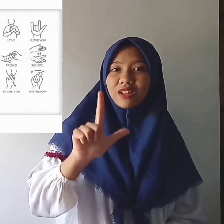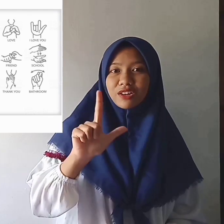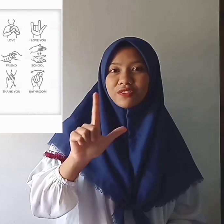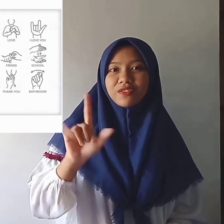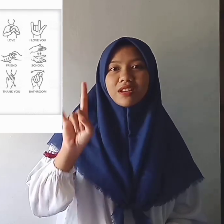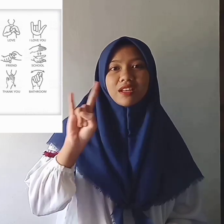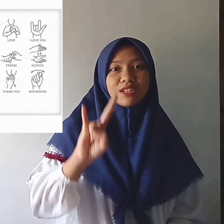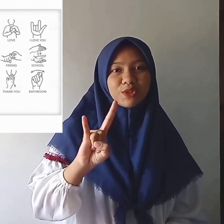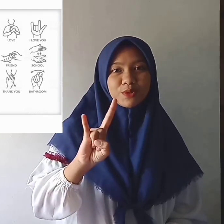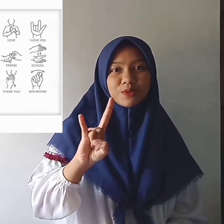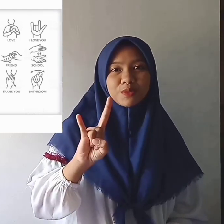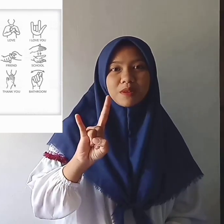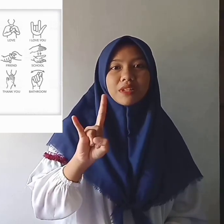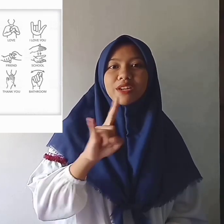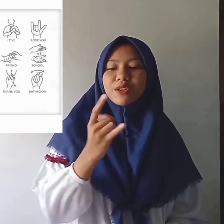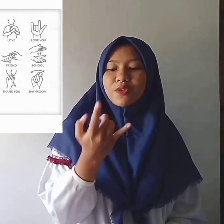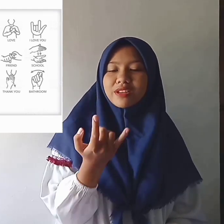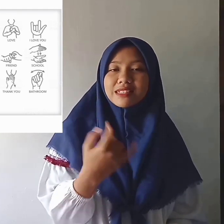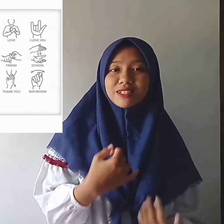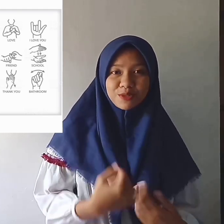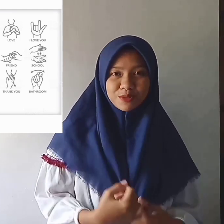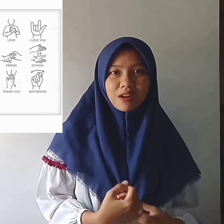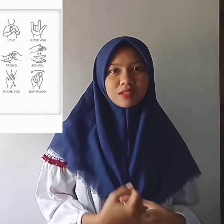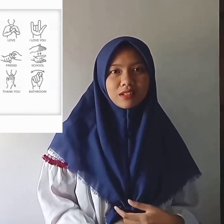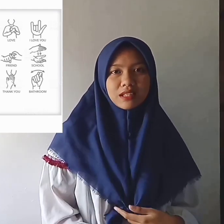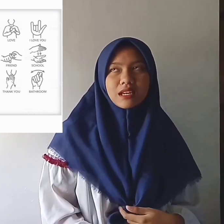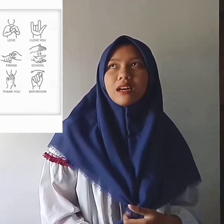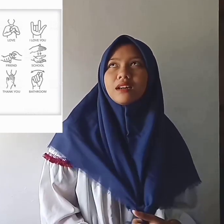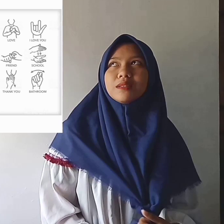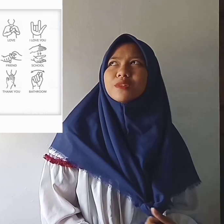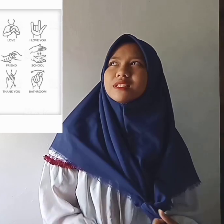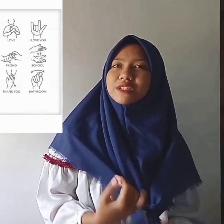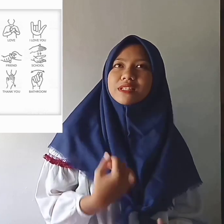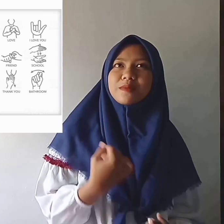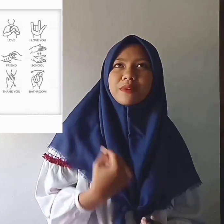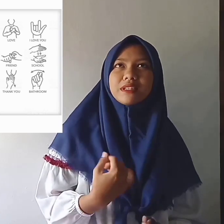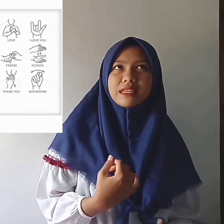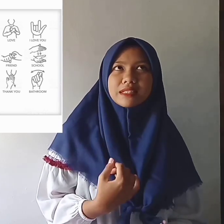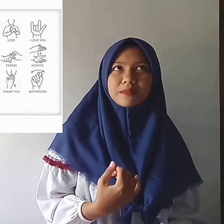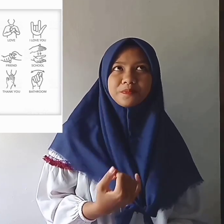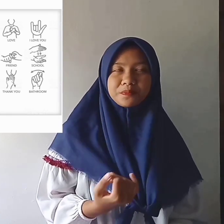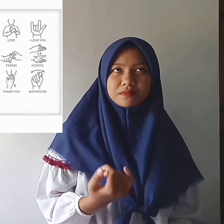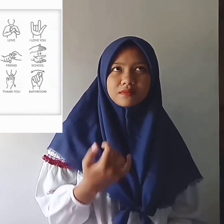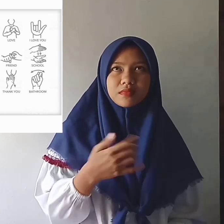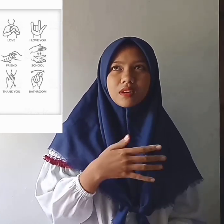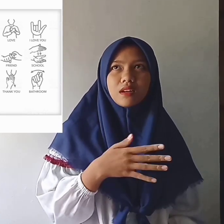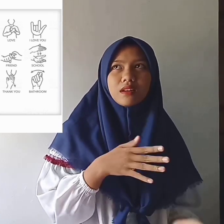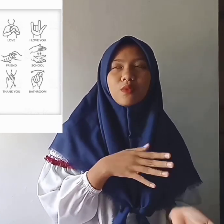love you, but I don't know whether it is true or not. The most interesting part is